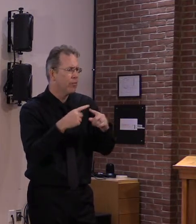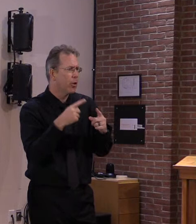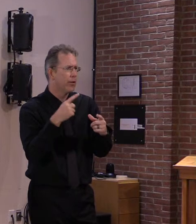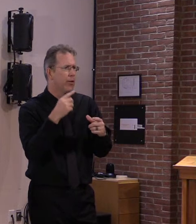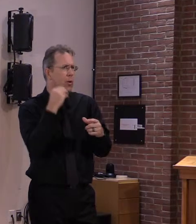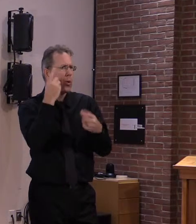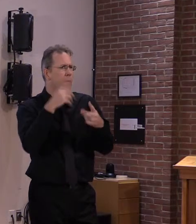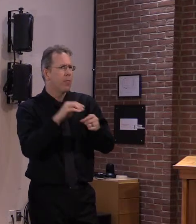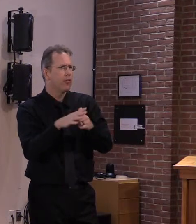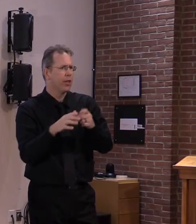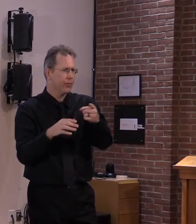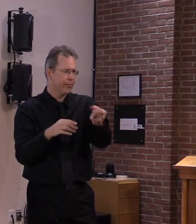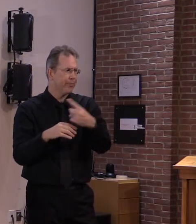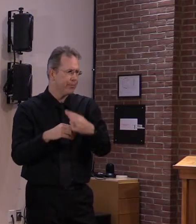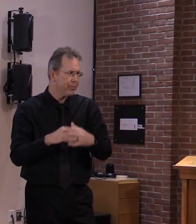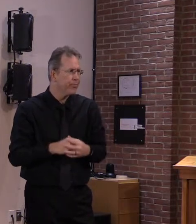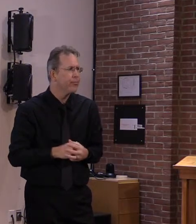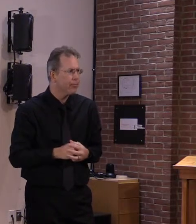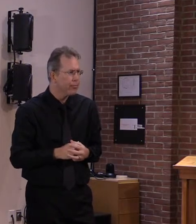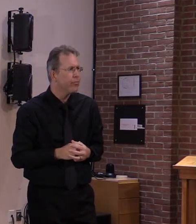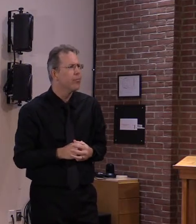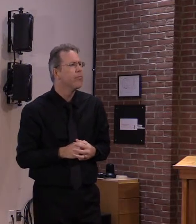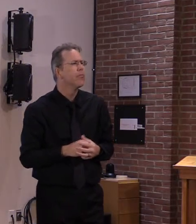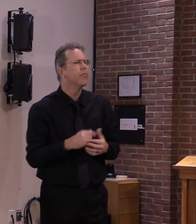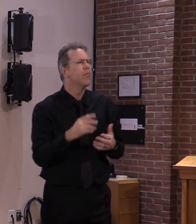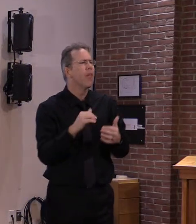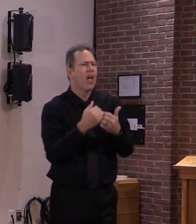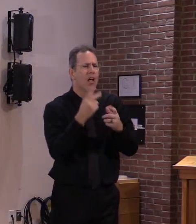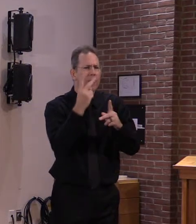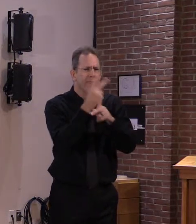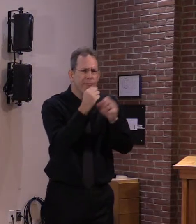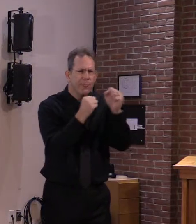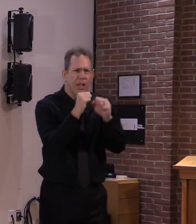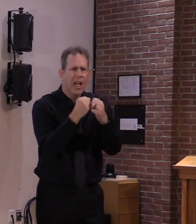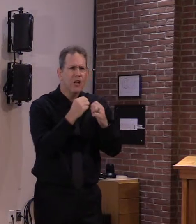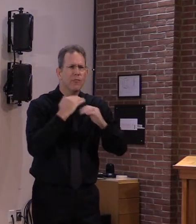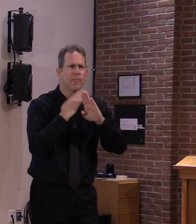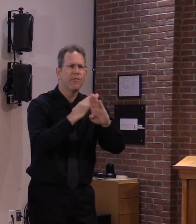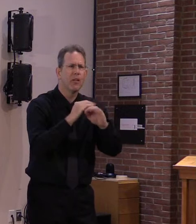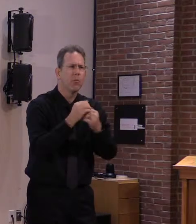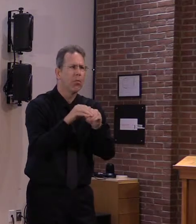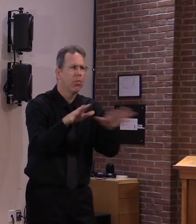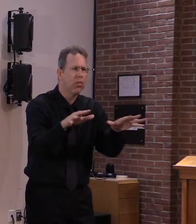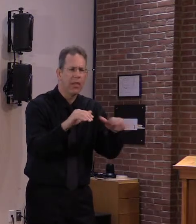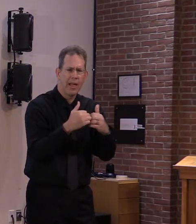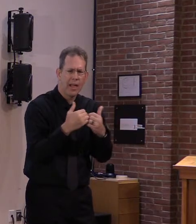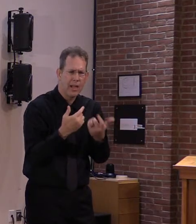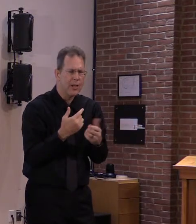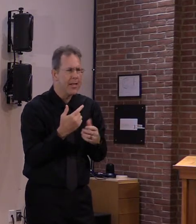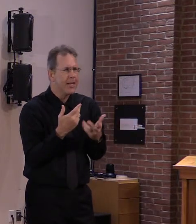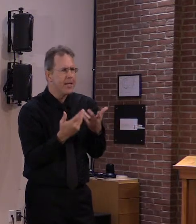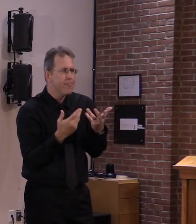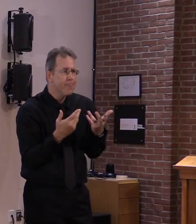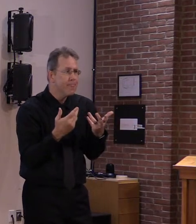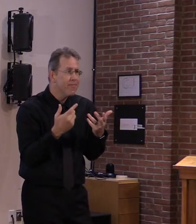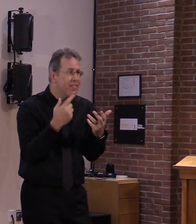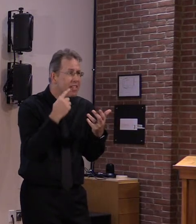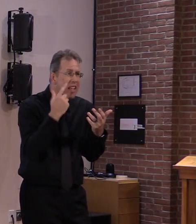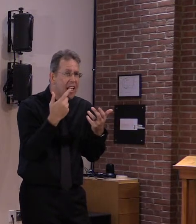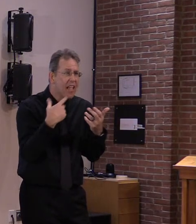Obviously, all of our same guidance continues to hold and continues to have increasing validity to it, especially the